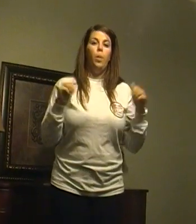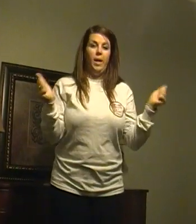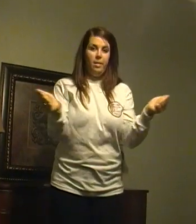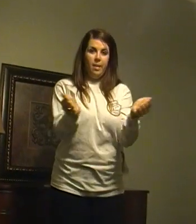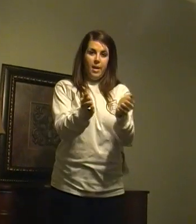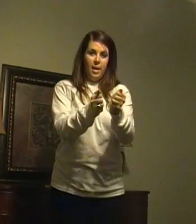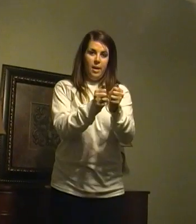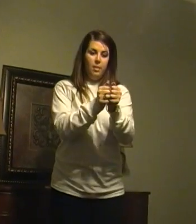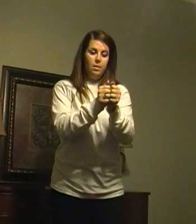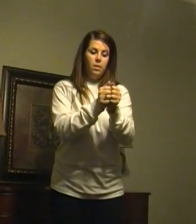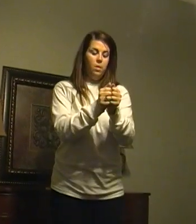With